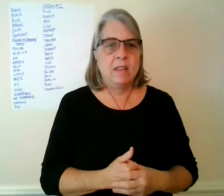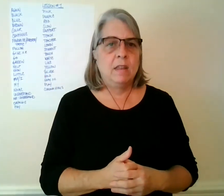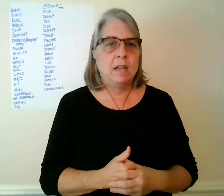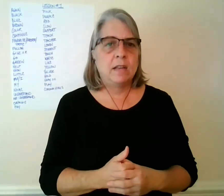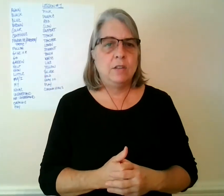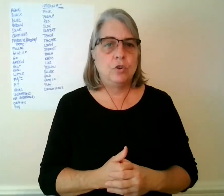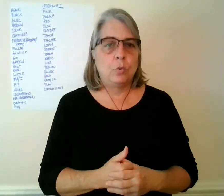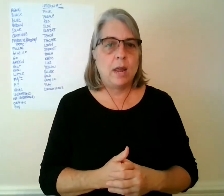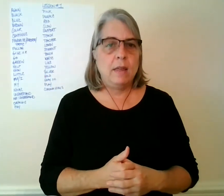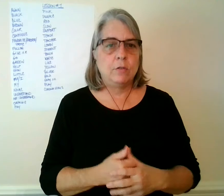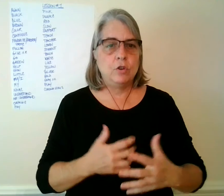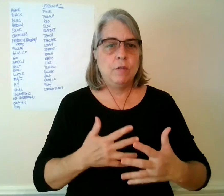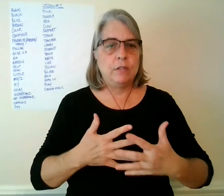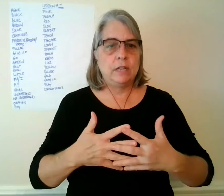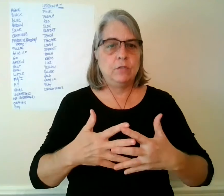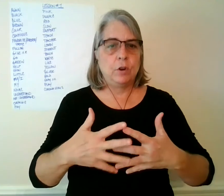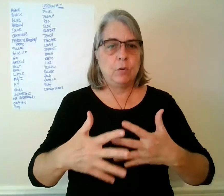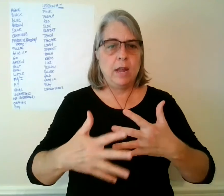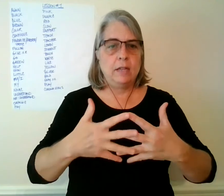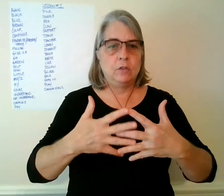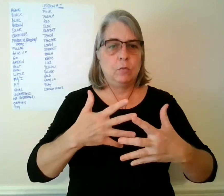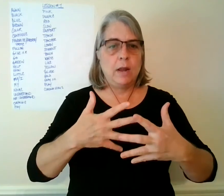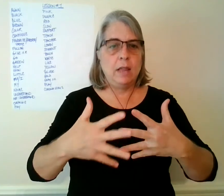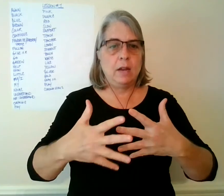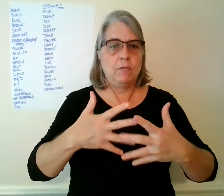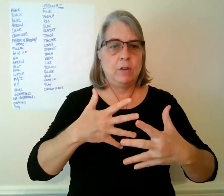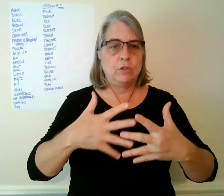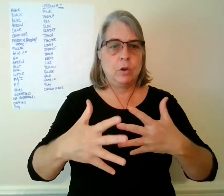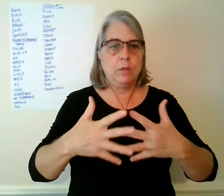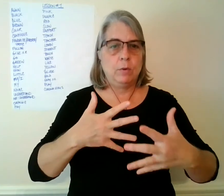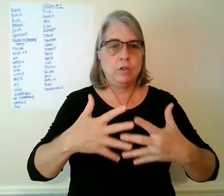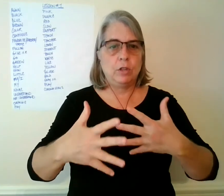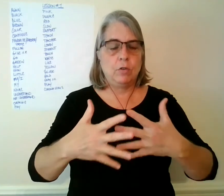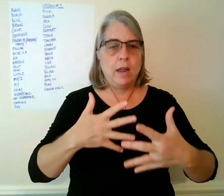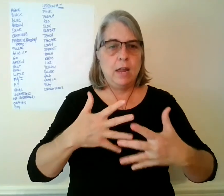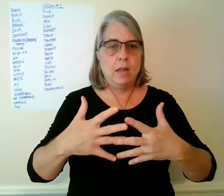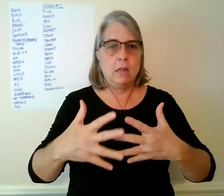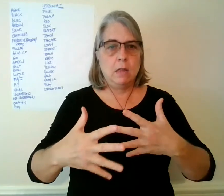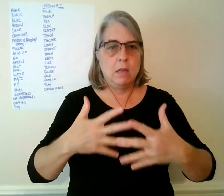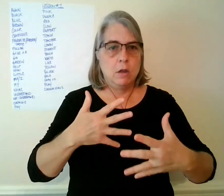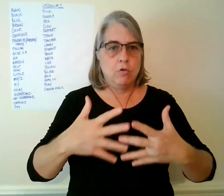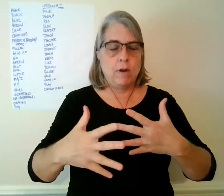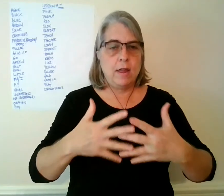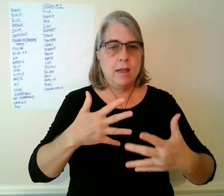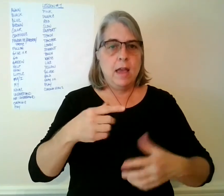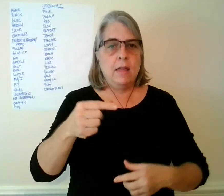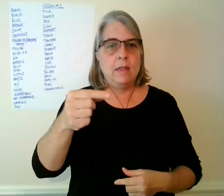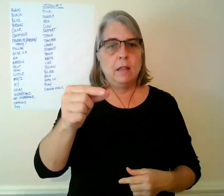The next sign is gray. There's two different signs for gray. It's gray, like our fingers are going through each other, gray, gray. And then the